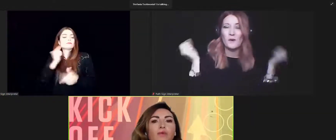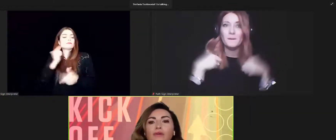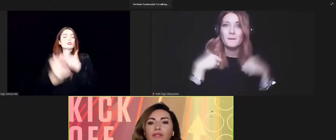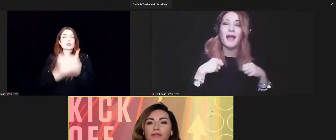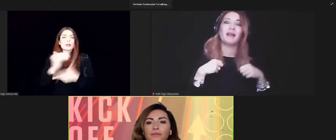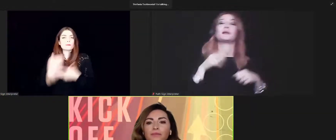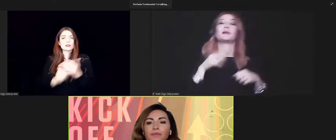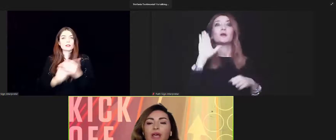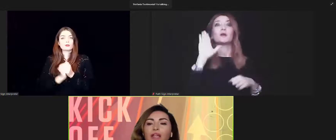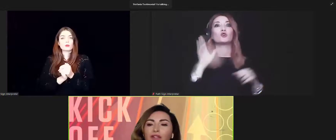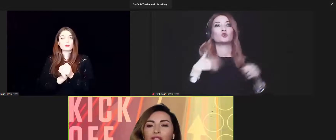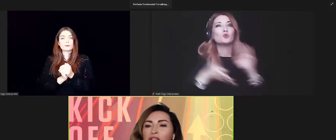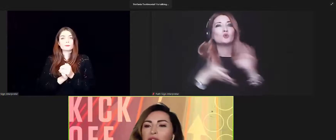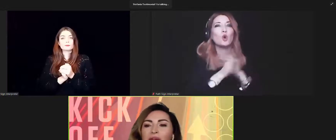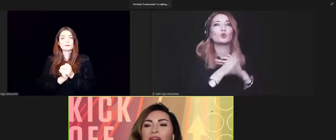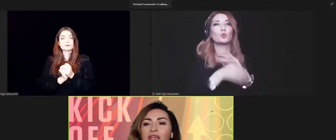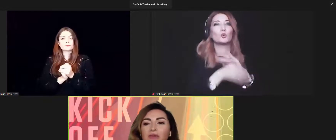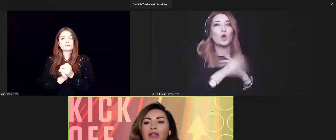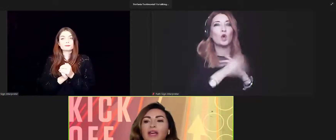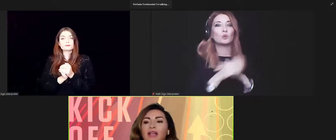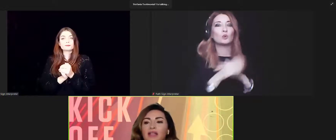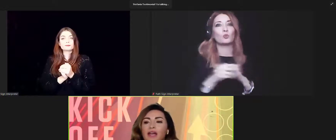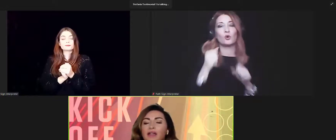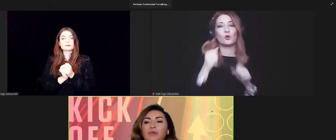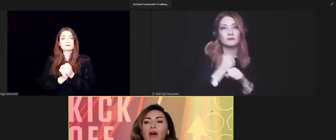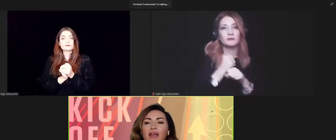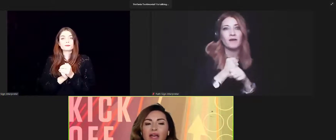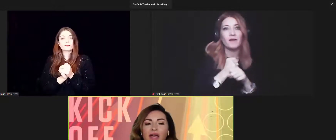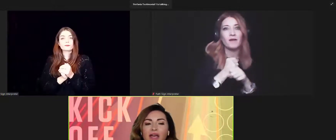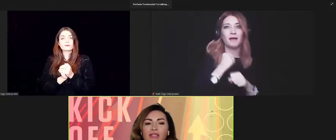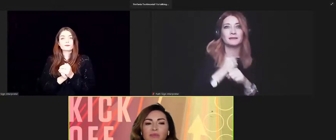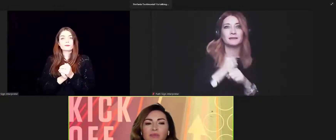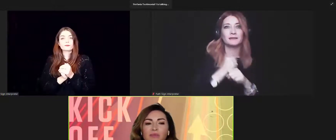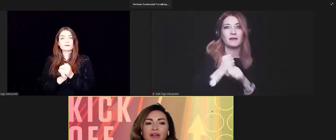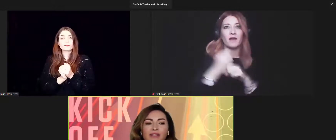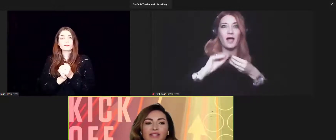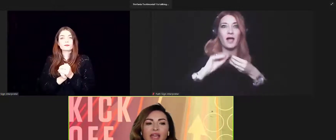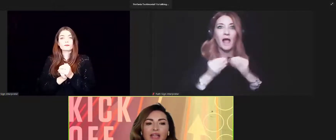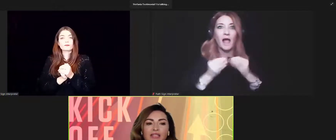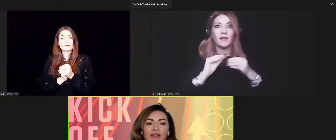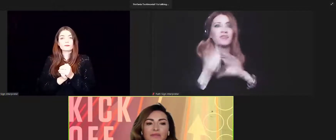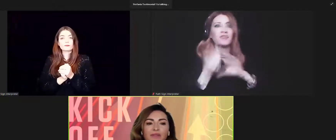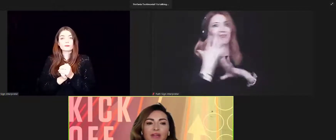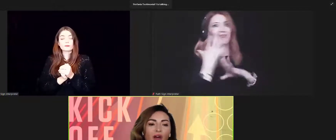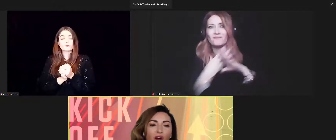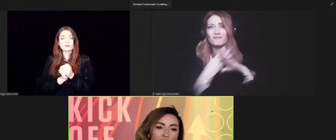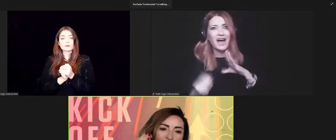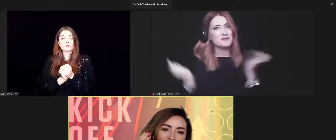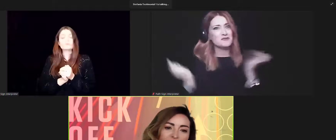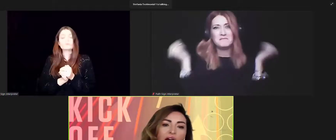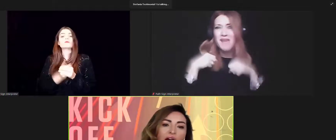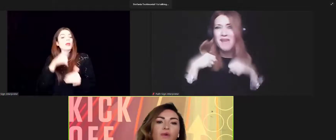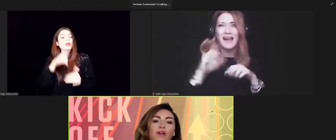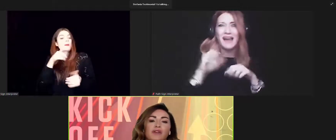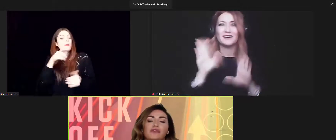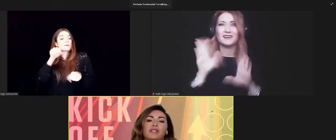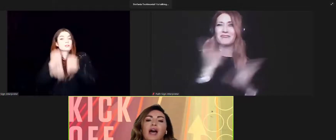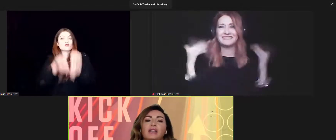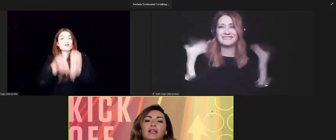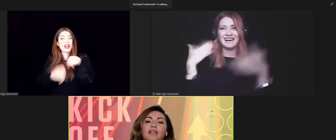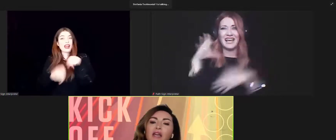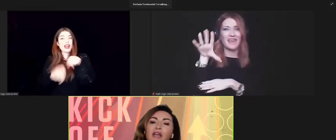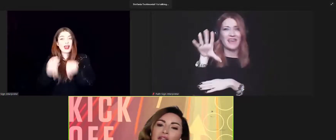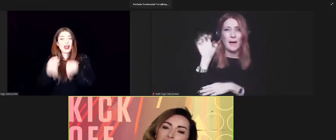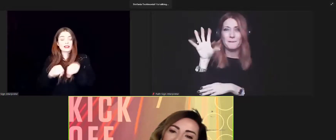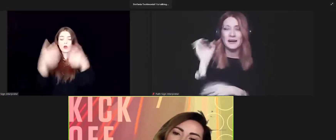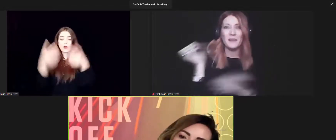bike works doesn't make you an expert cyclist. Only the hours of